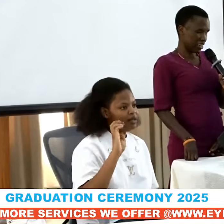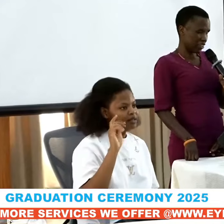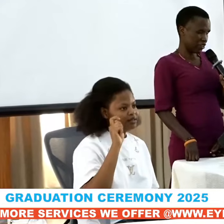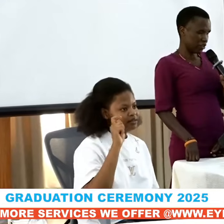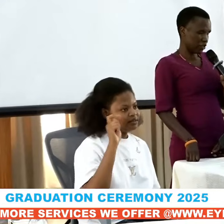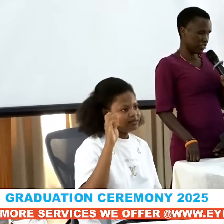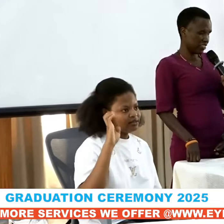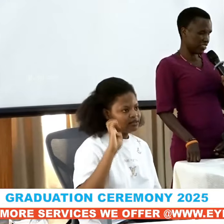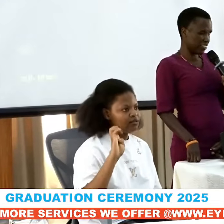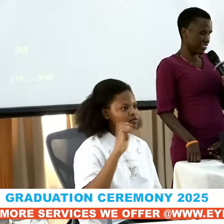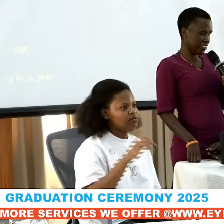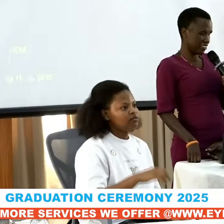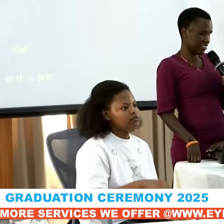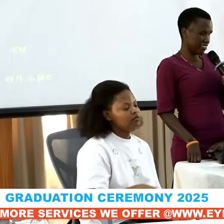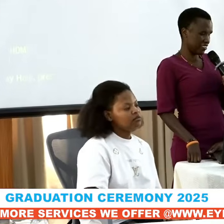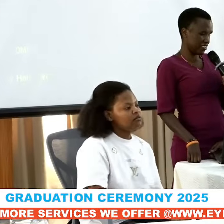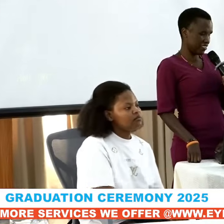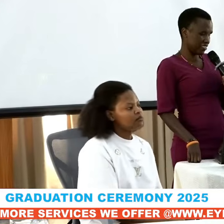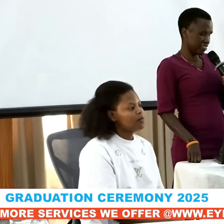I hold